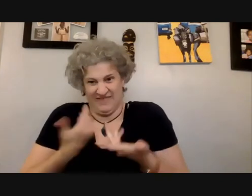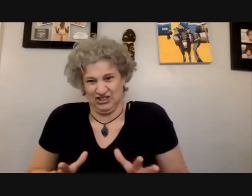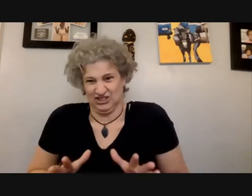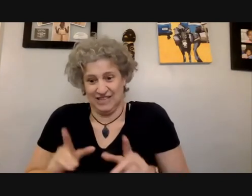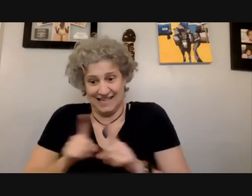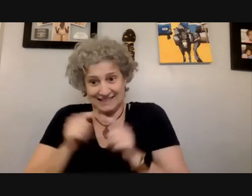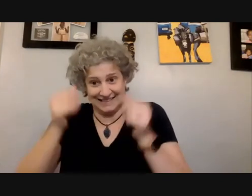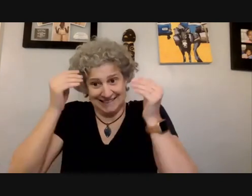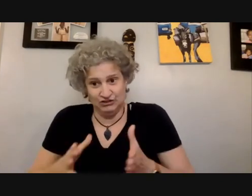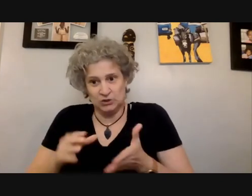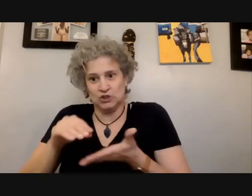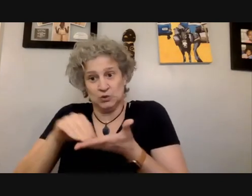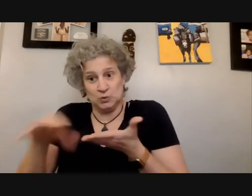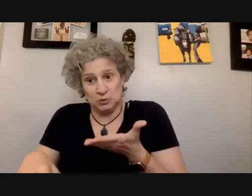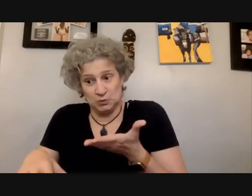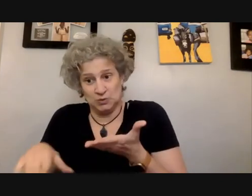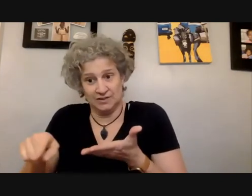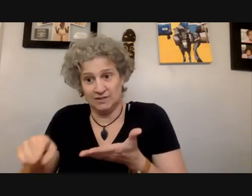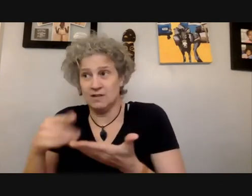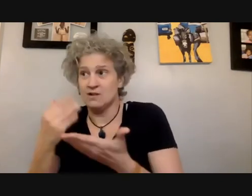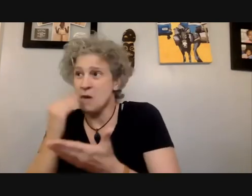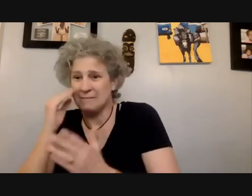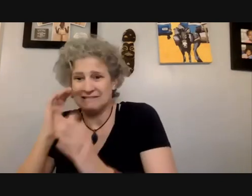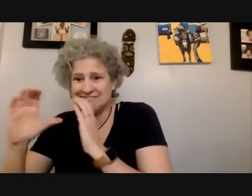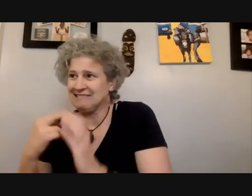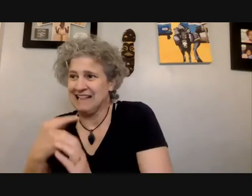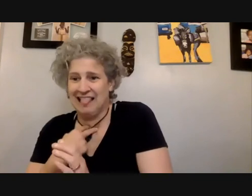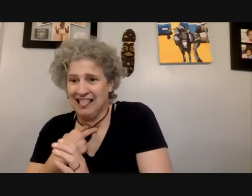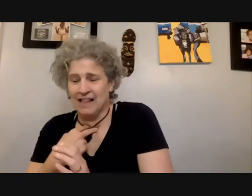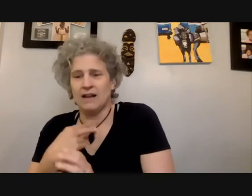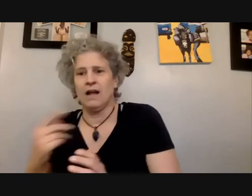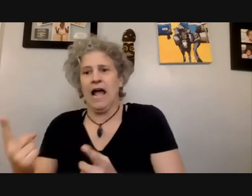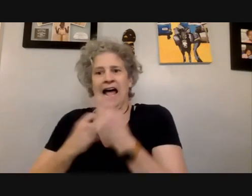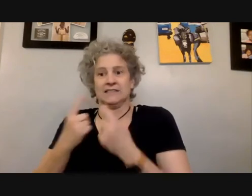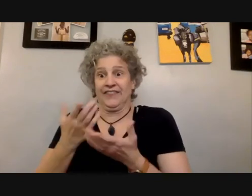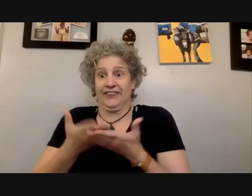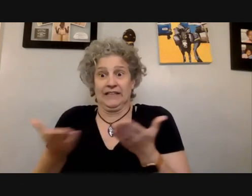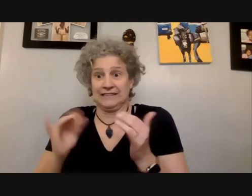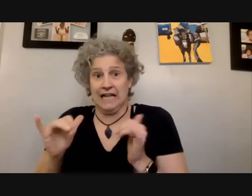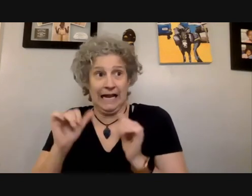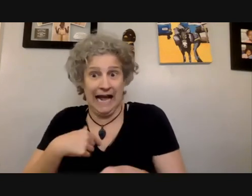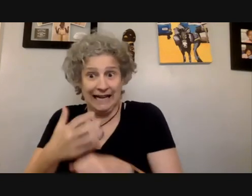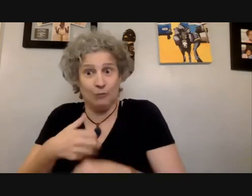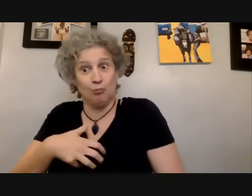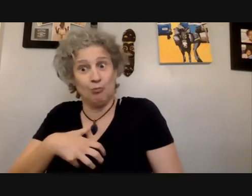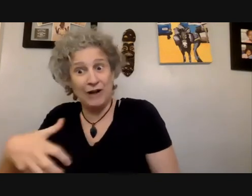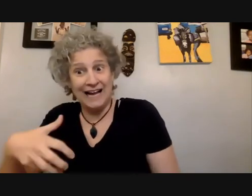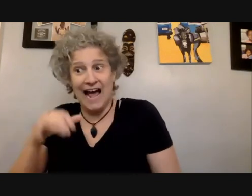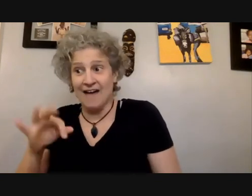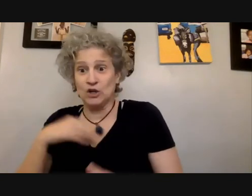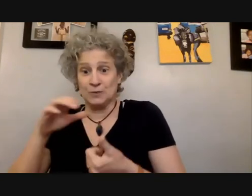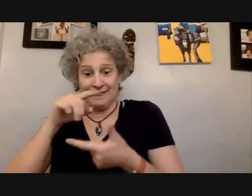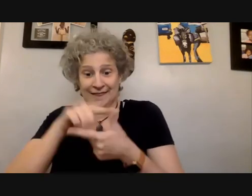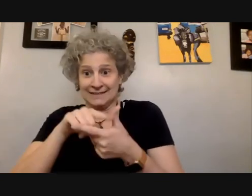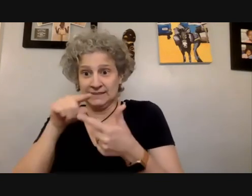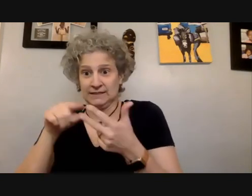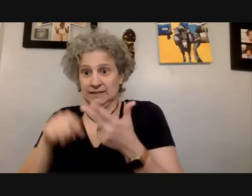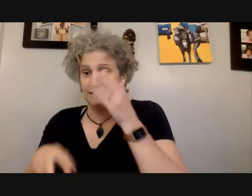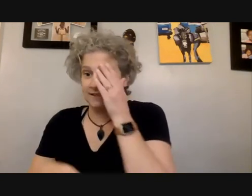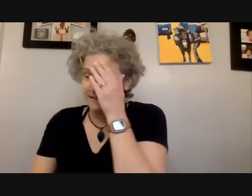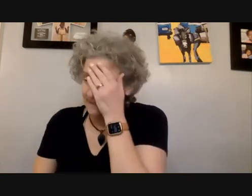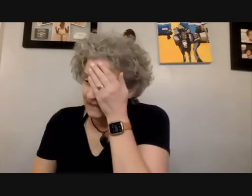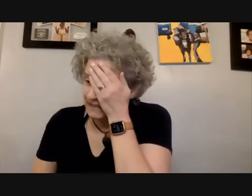information. It's very, very important. I teach students, and I have students who come to me and ask me questions like, for